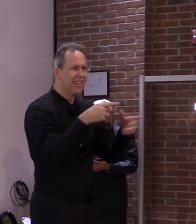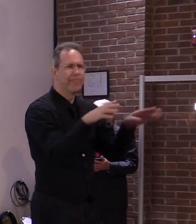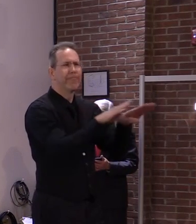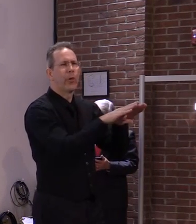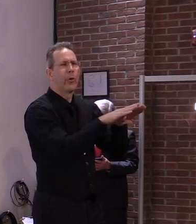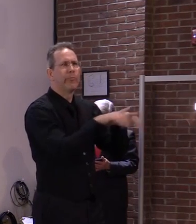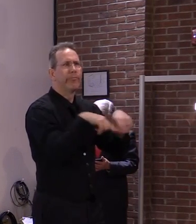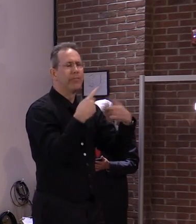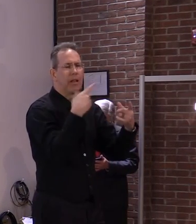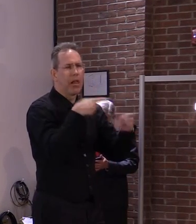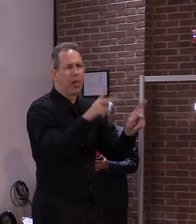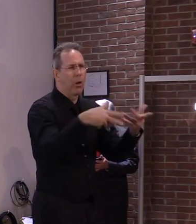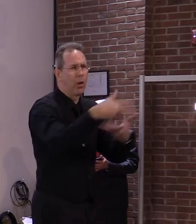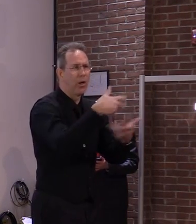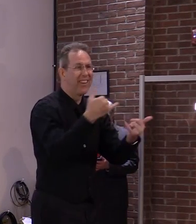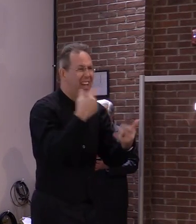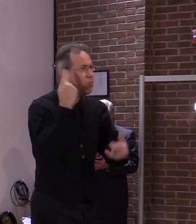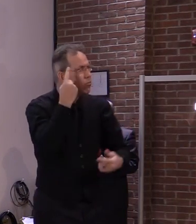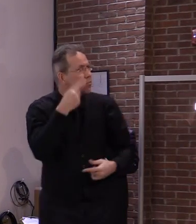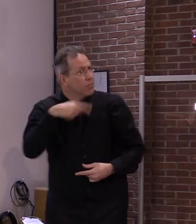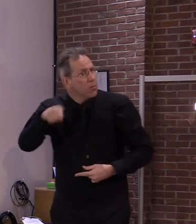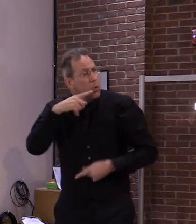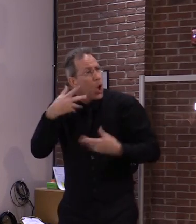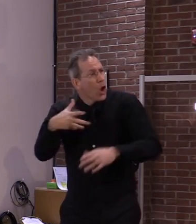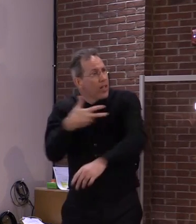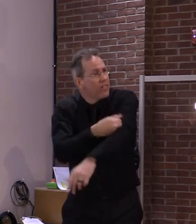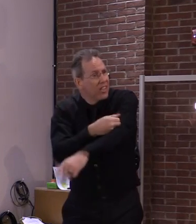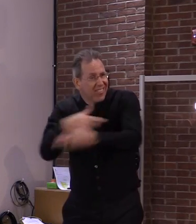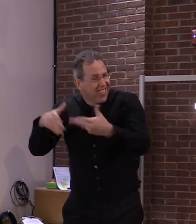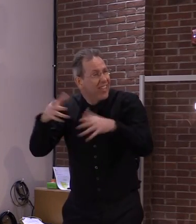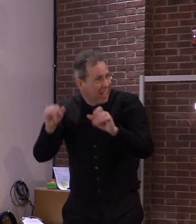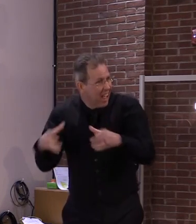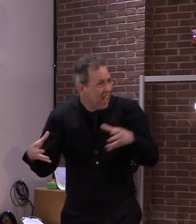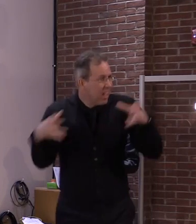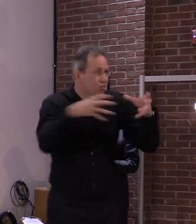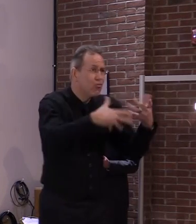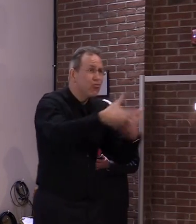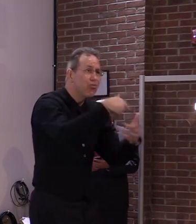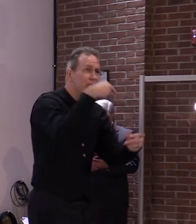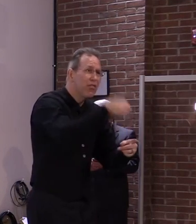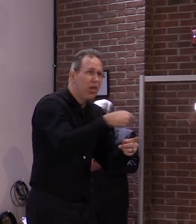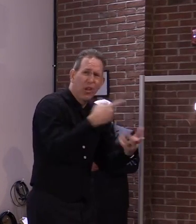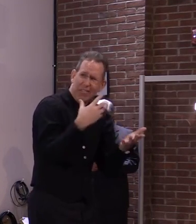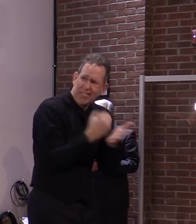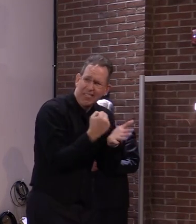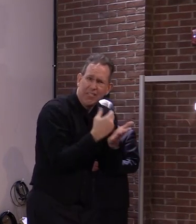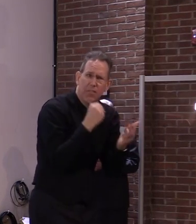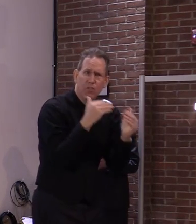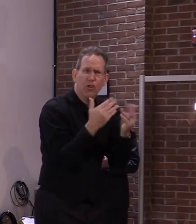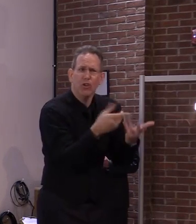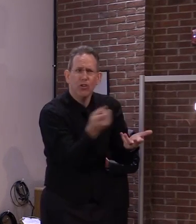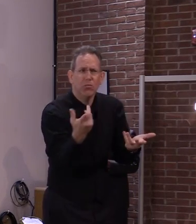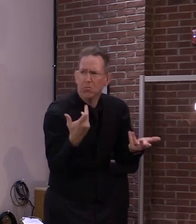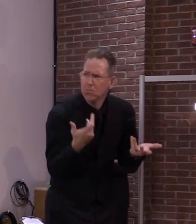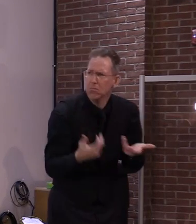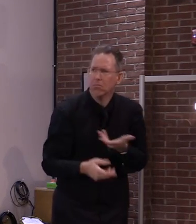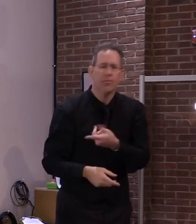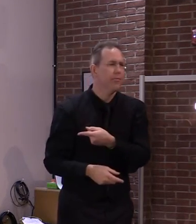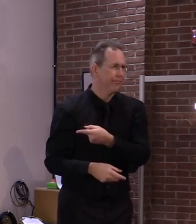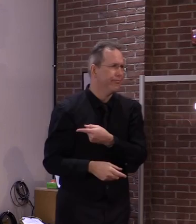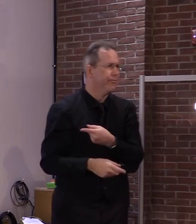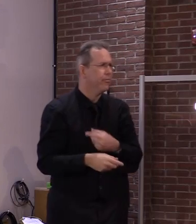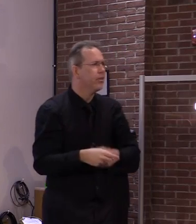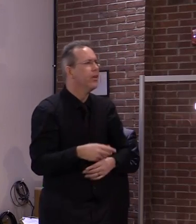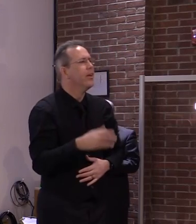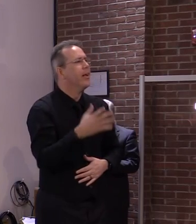as soon as possible, feasibly possible. But as I mentioned before in my opening remarks, that's one of